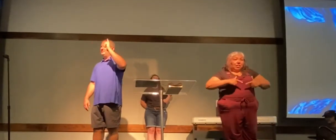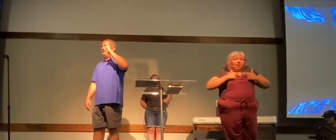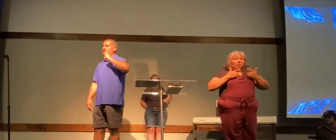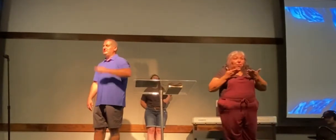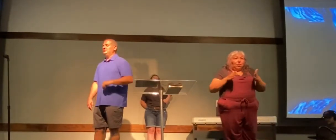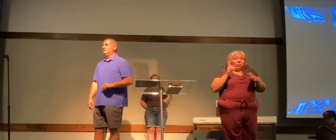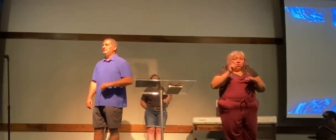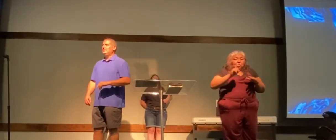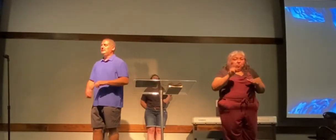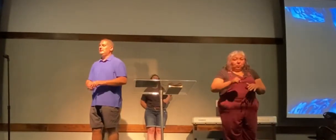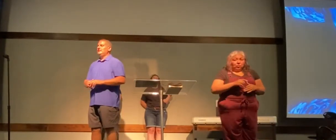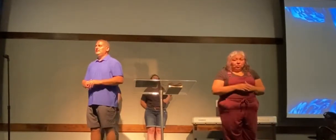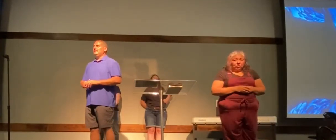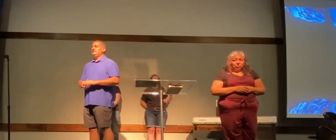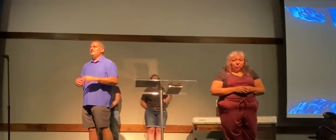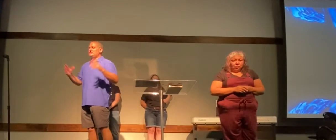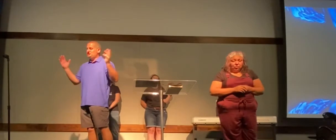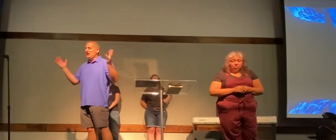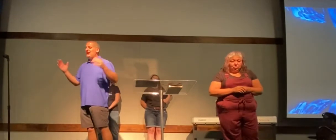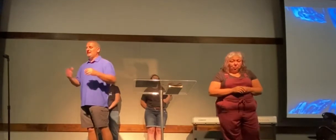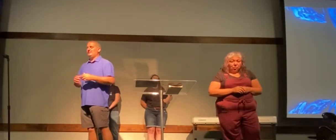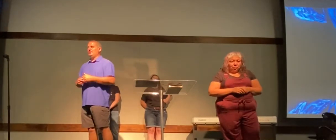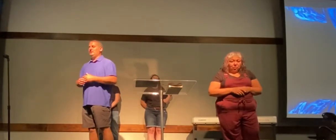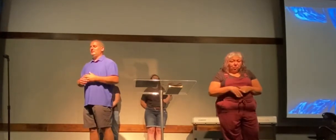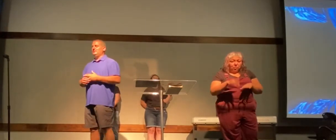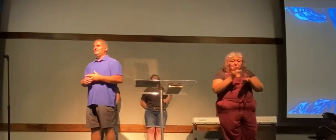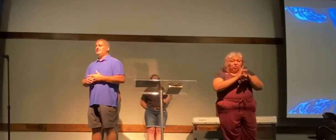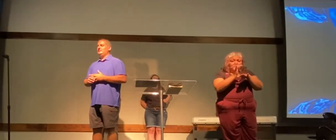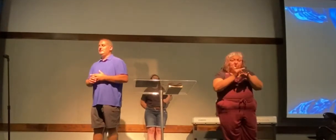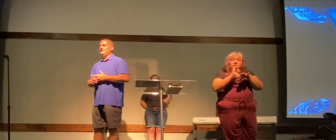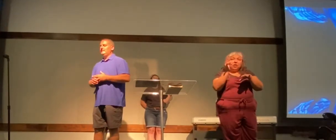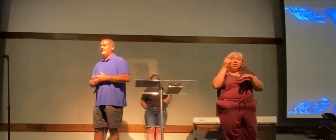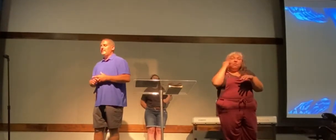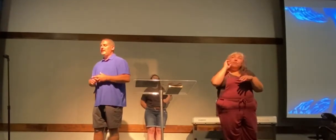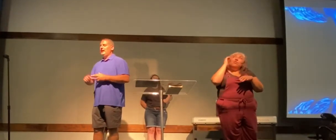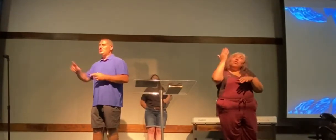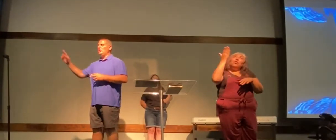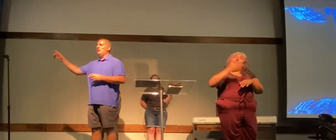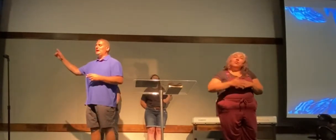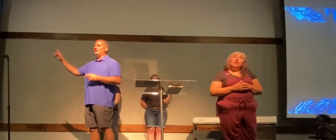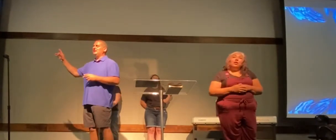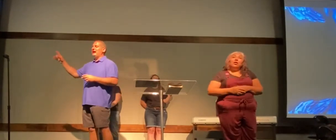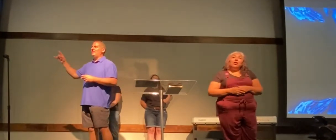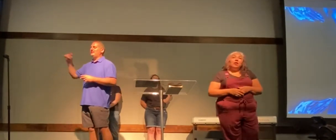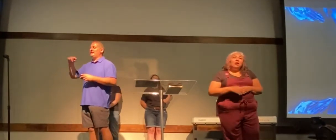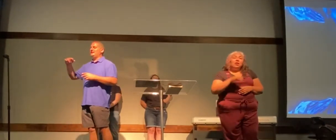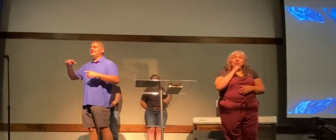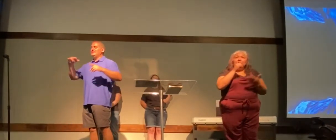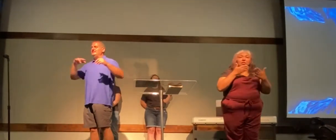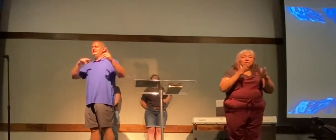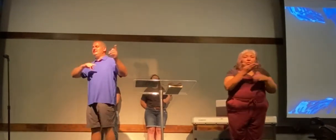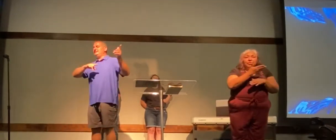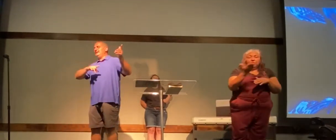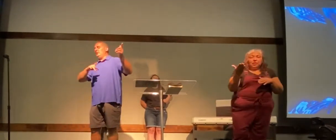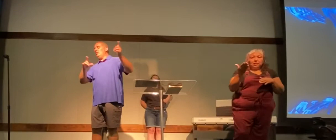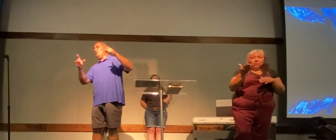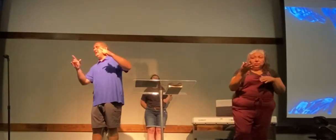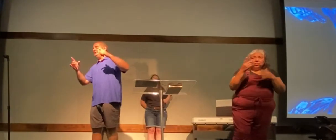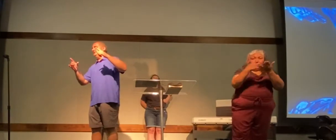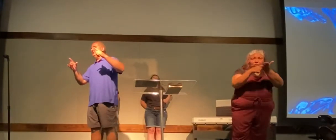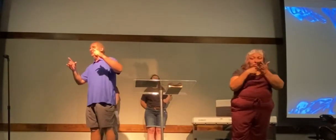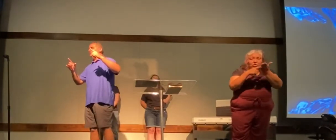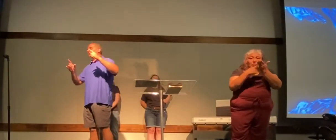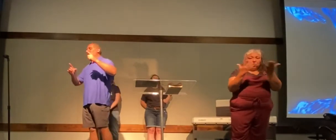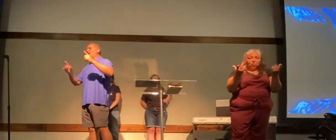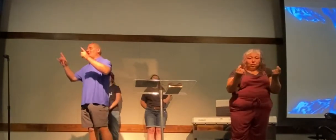way we're supposed to, shining for you. no longer allowing things to dictate what we